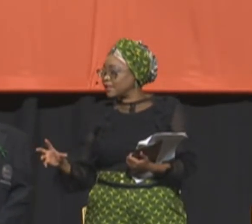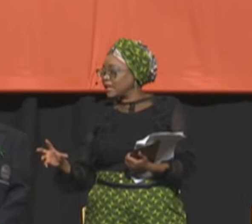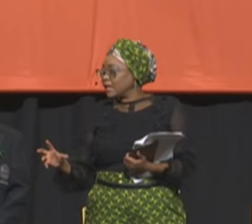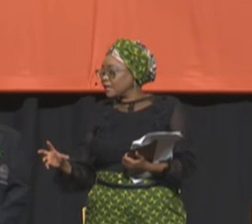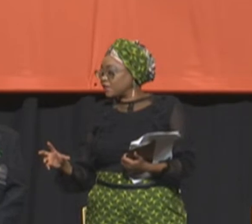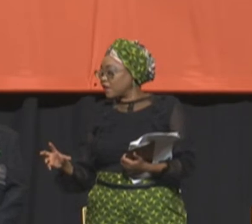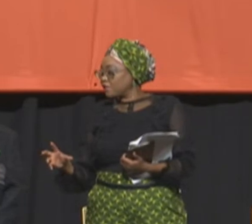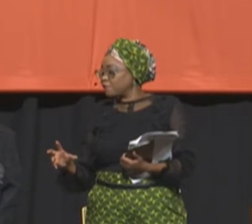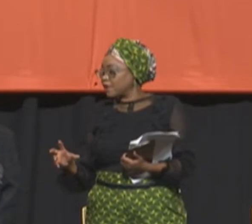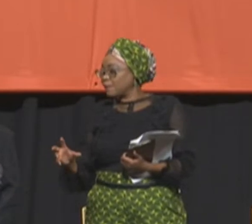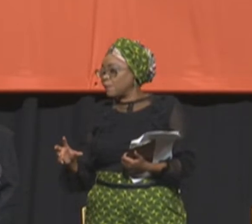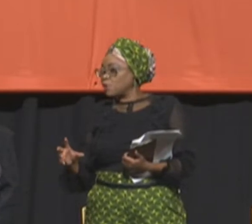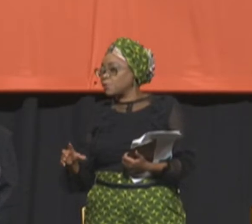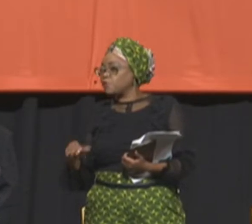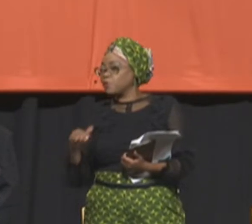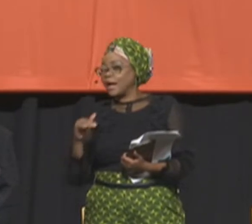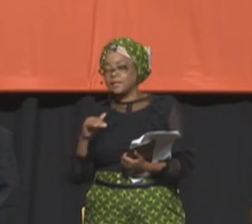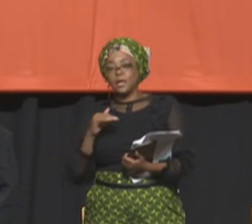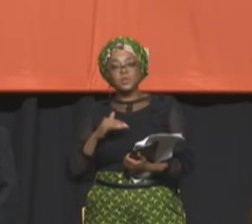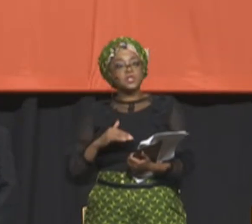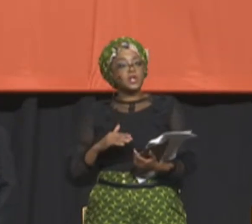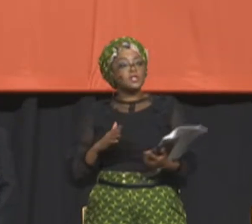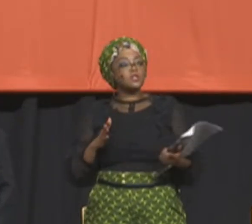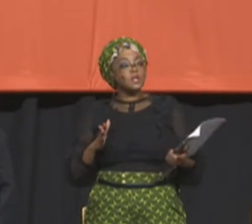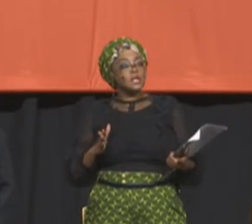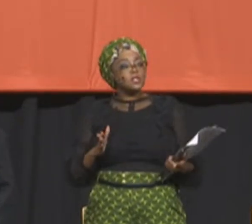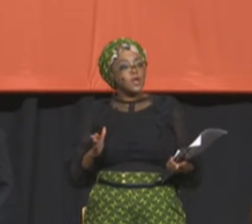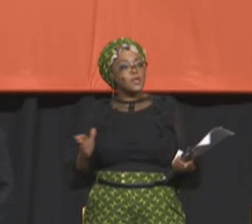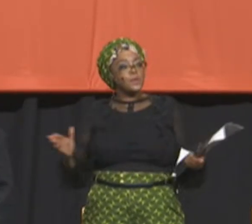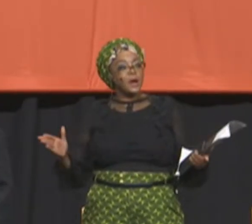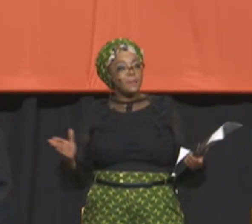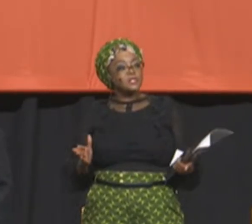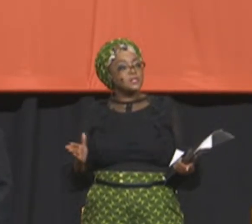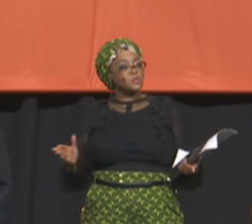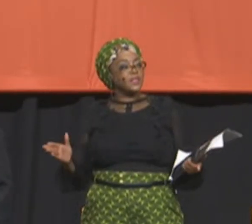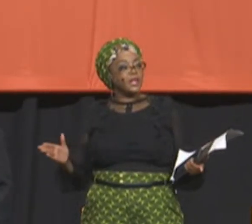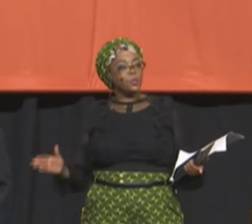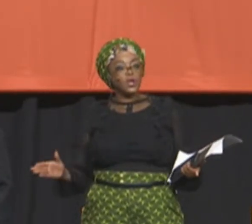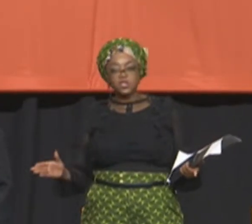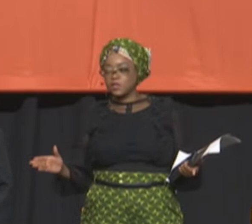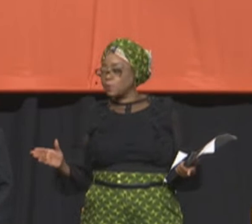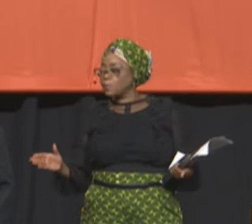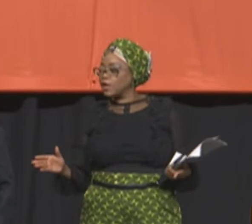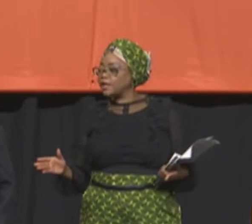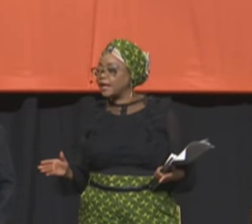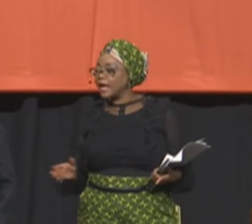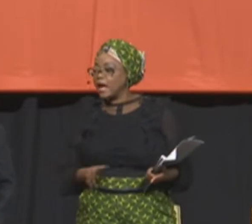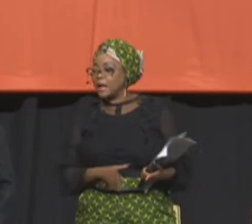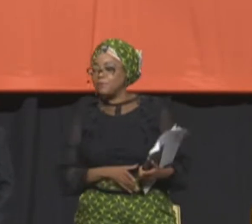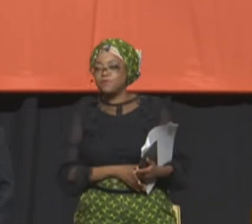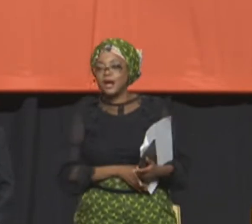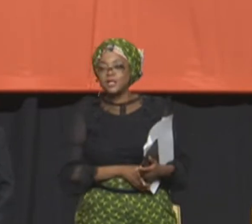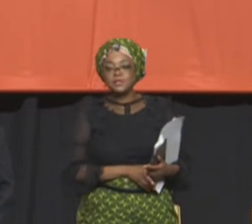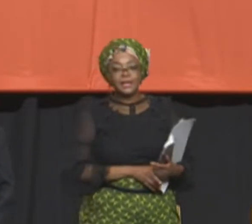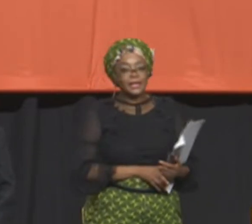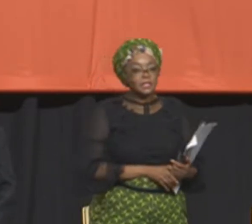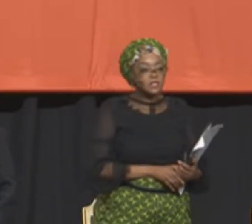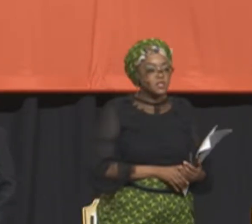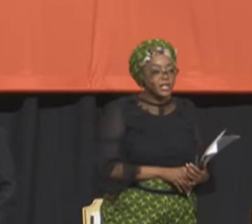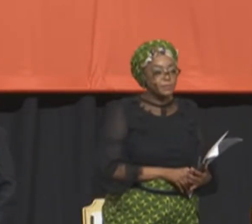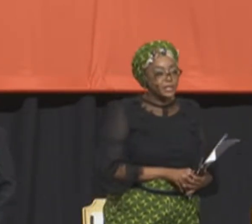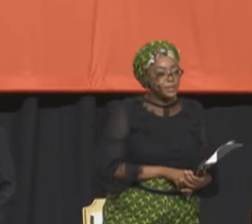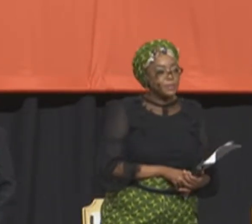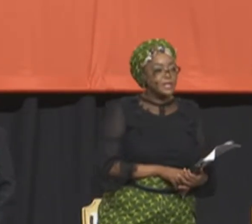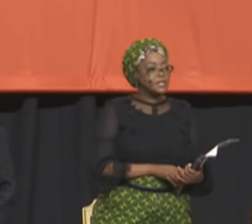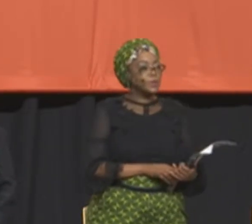solutions that they've come up with. But right now, we're just going to show you the parameters within which they were working. And before I do that, ladies